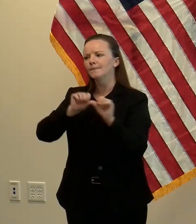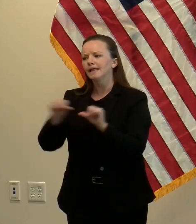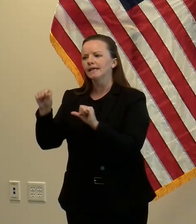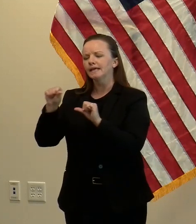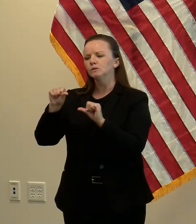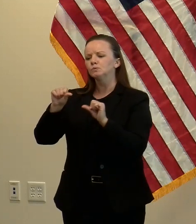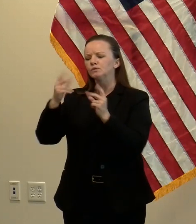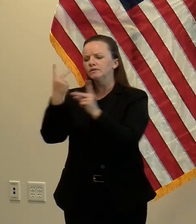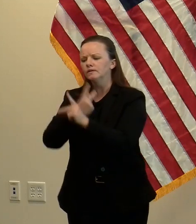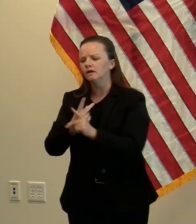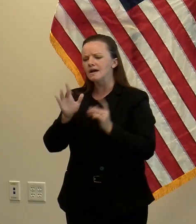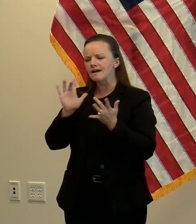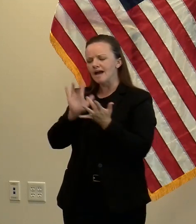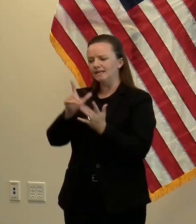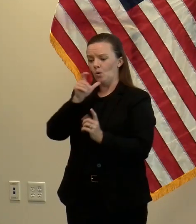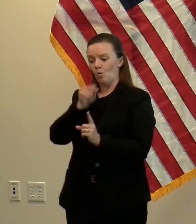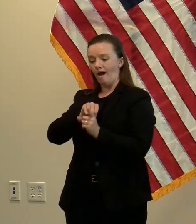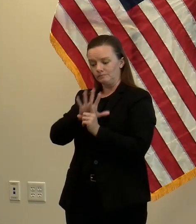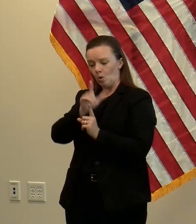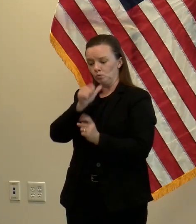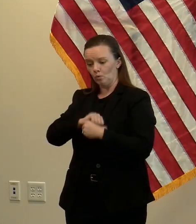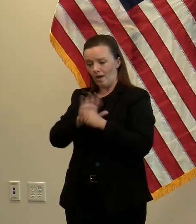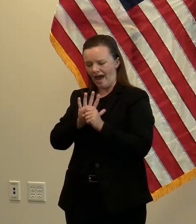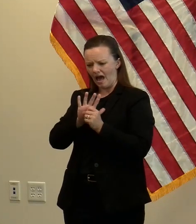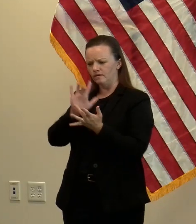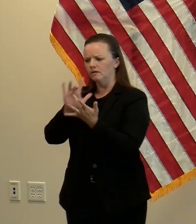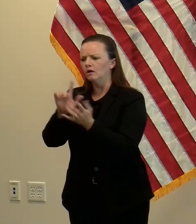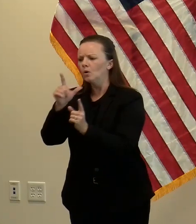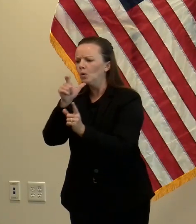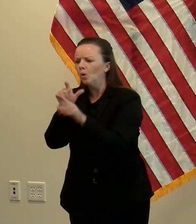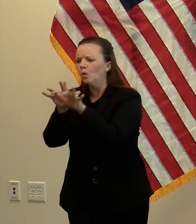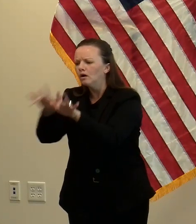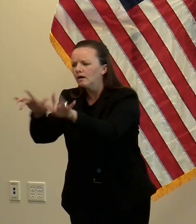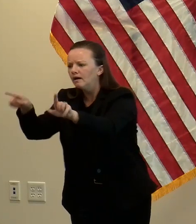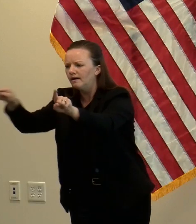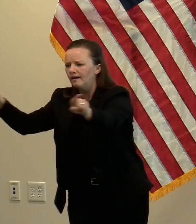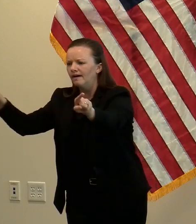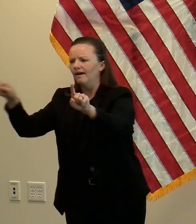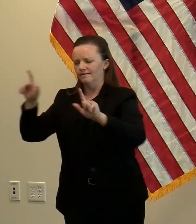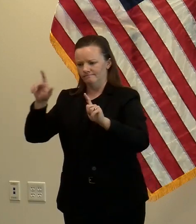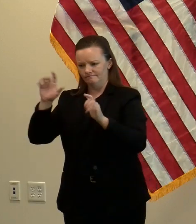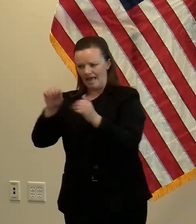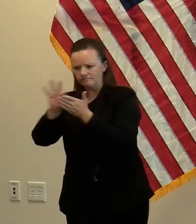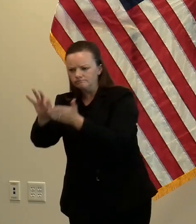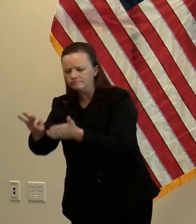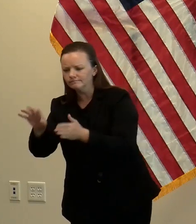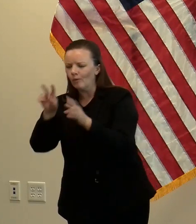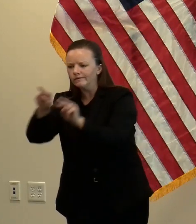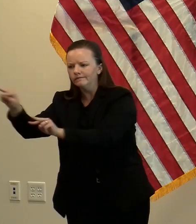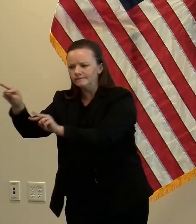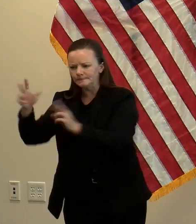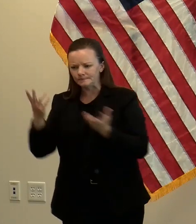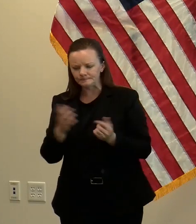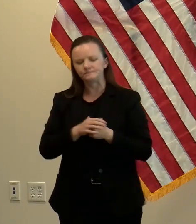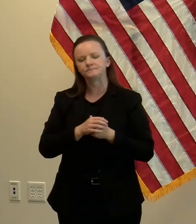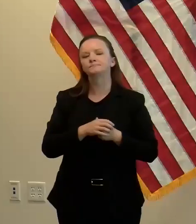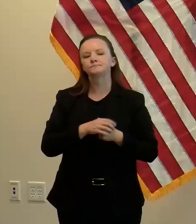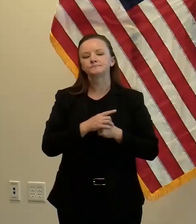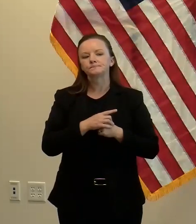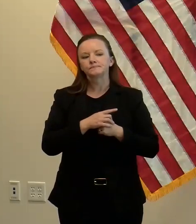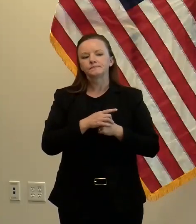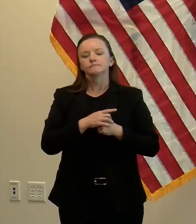contacts of people who are infected or test positive? Is there any expansion of that in the offing? So